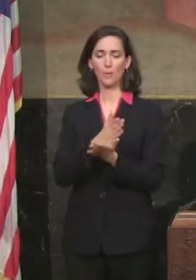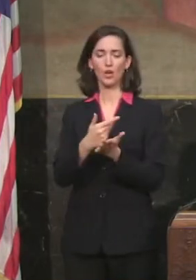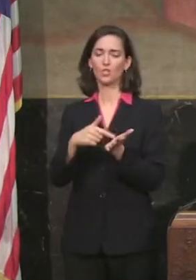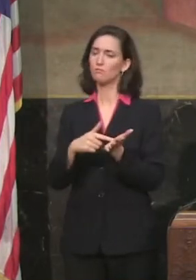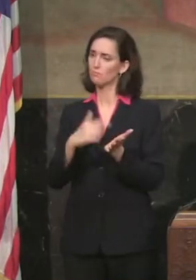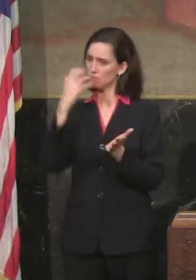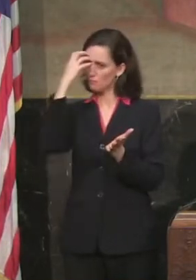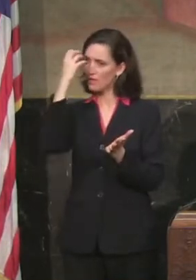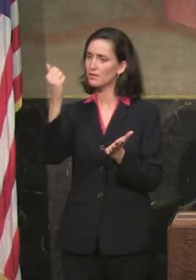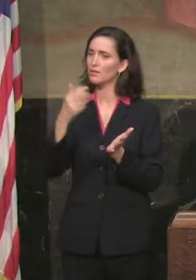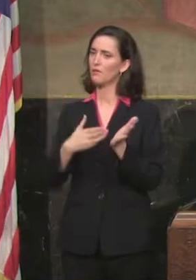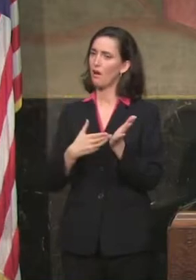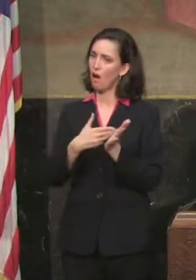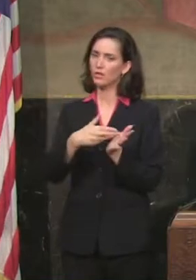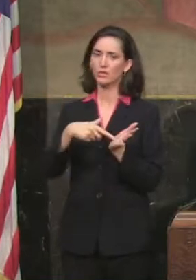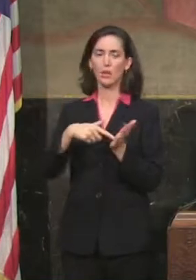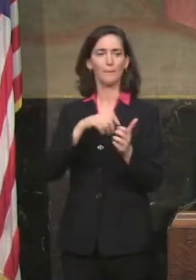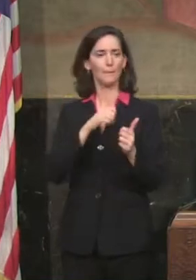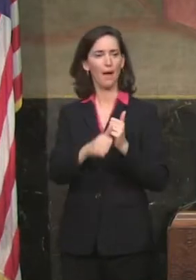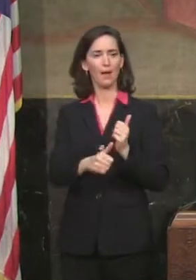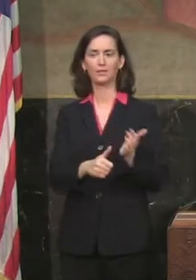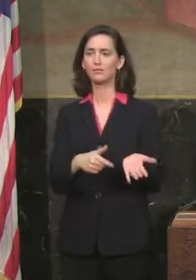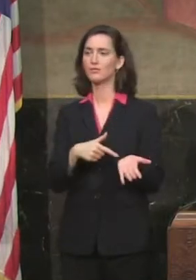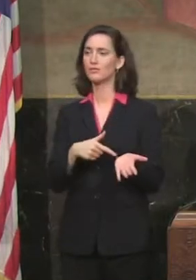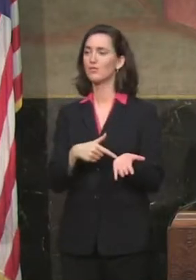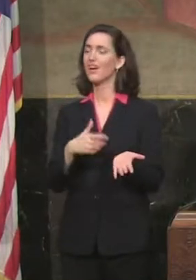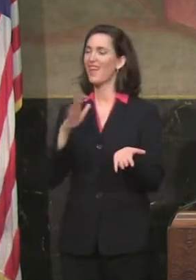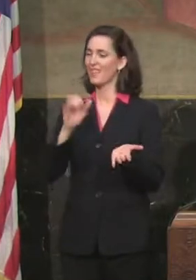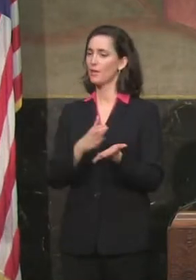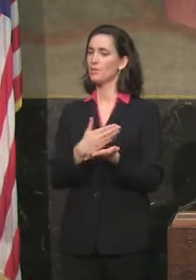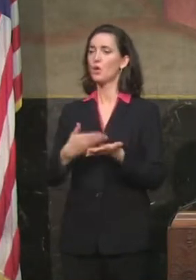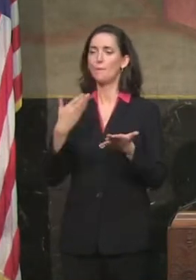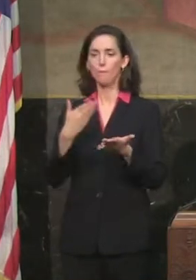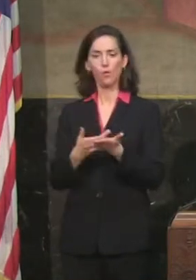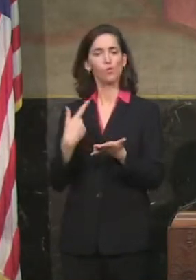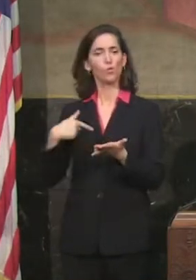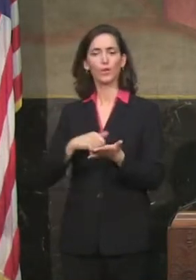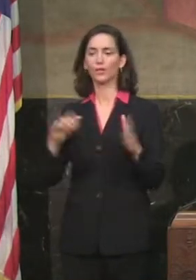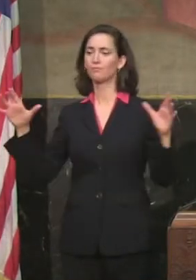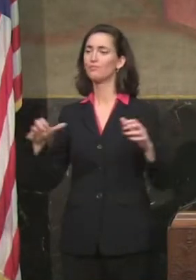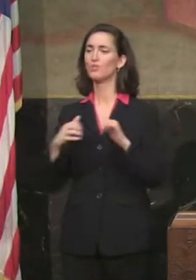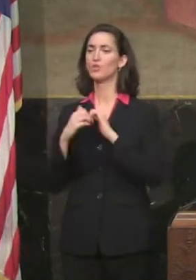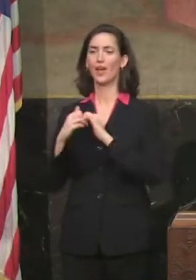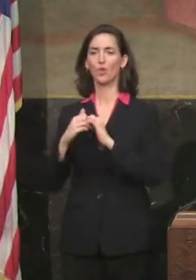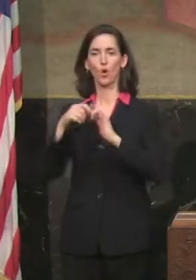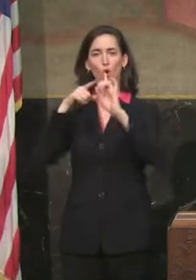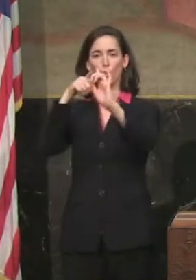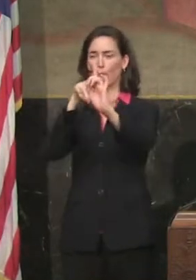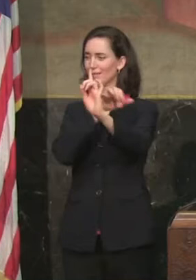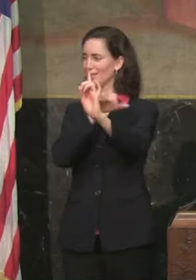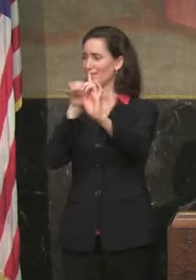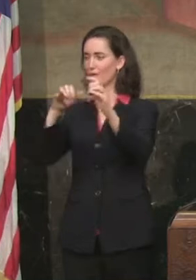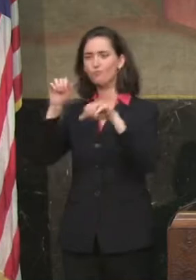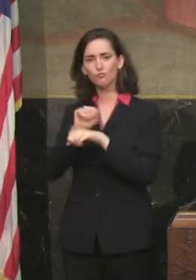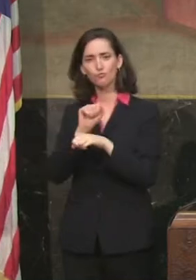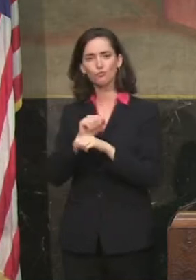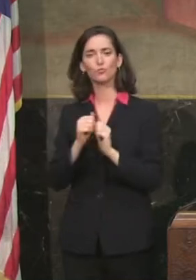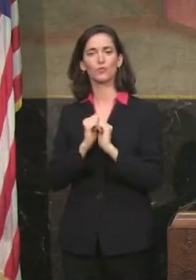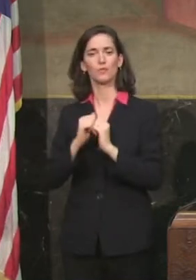honest, and proves that we can work together towards a common goal. So with that, I want